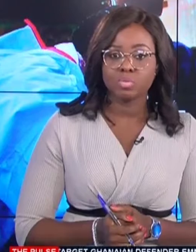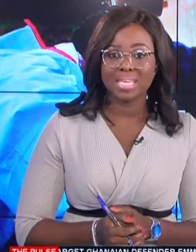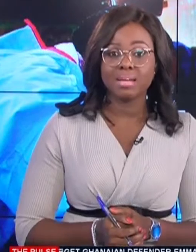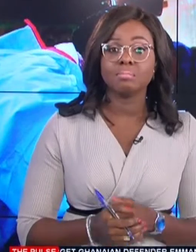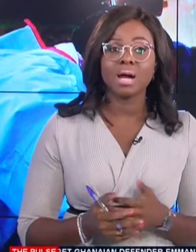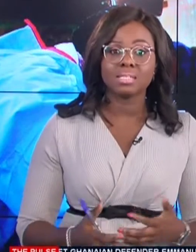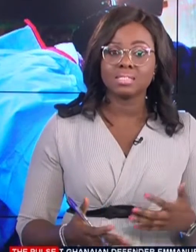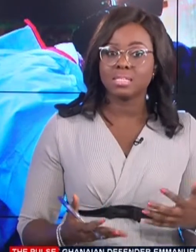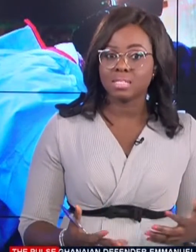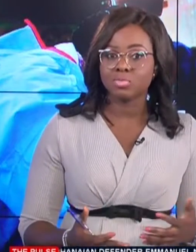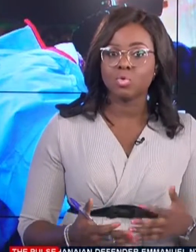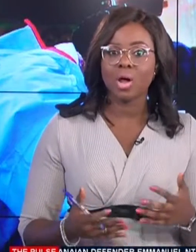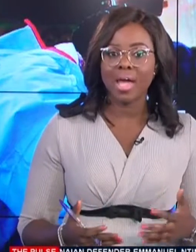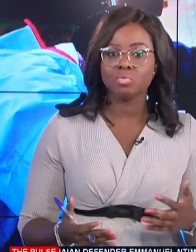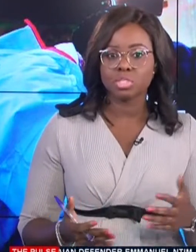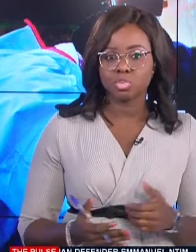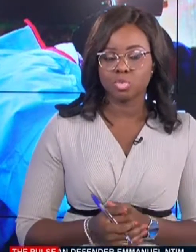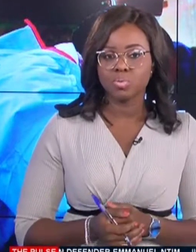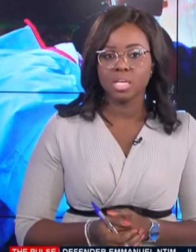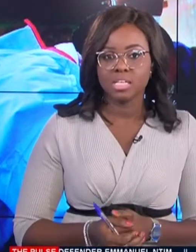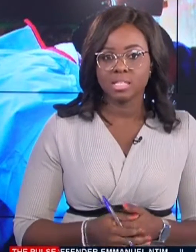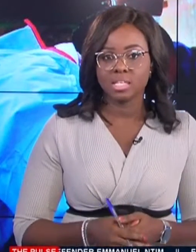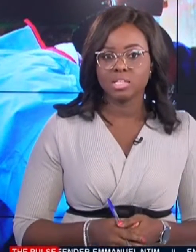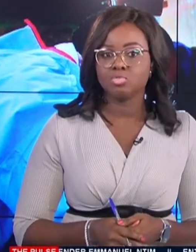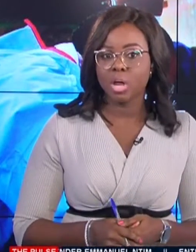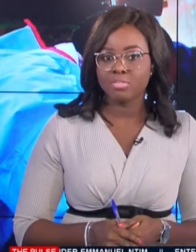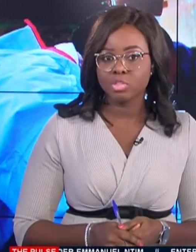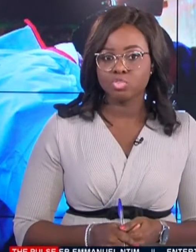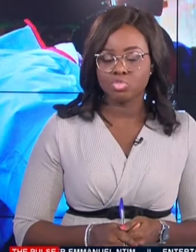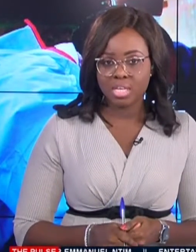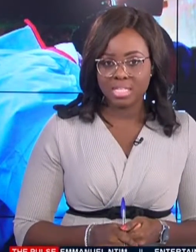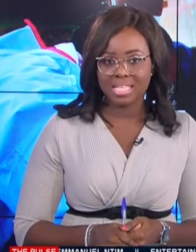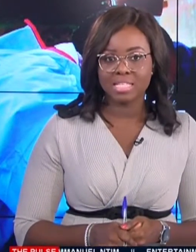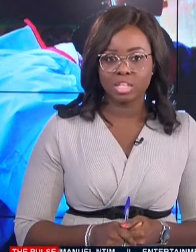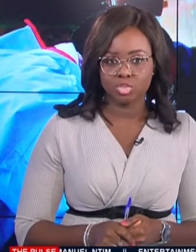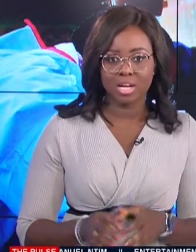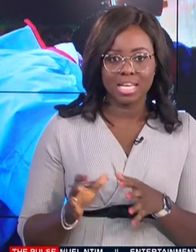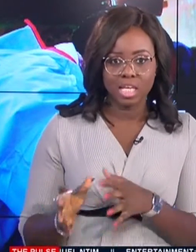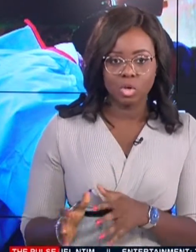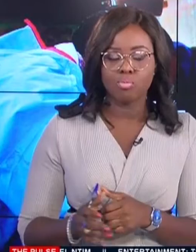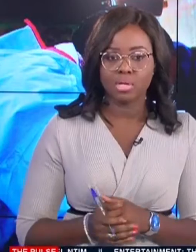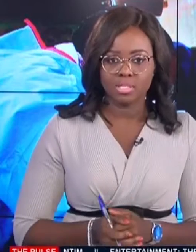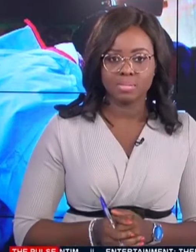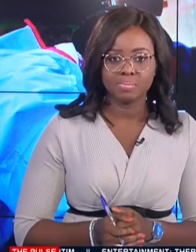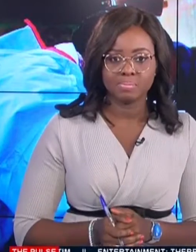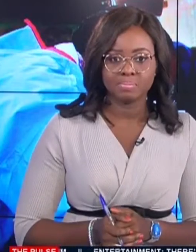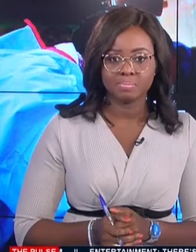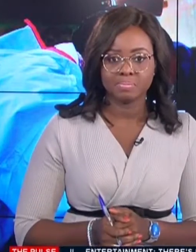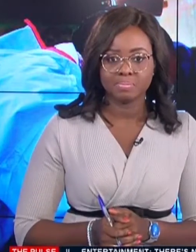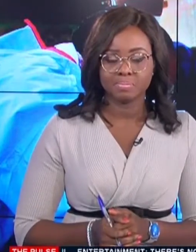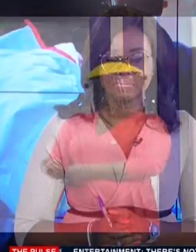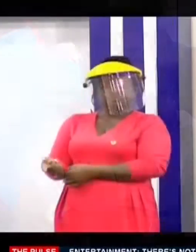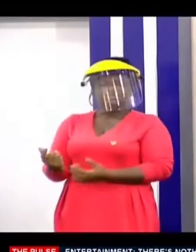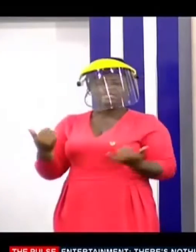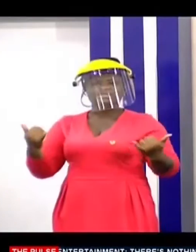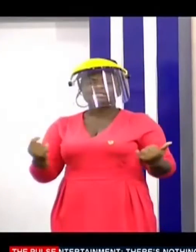has also begun mass testing for high-risk groups such as drivers, traders, etc. in Obuasi. Let